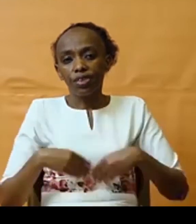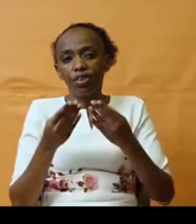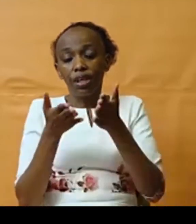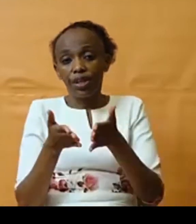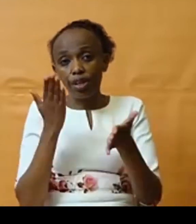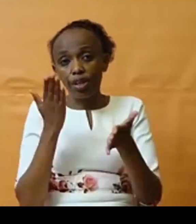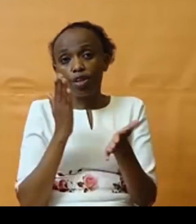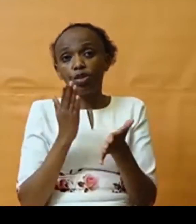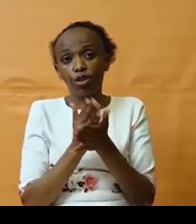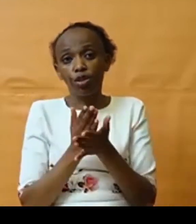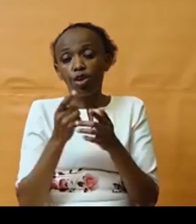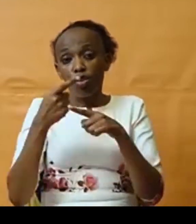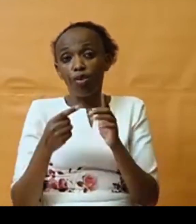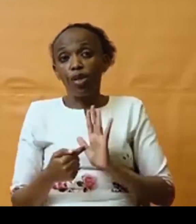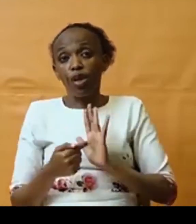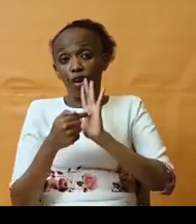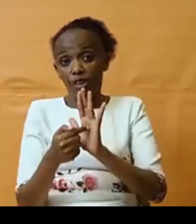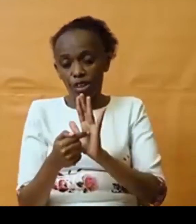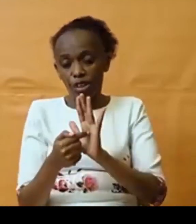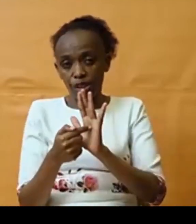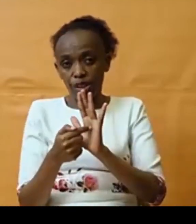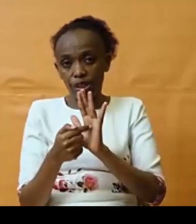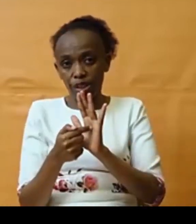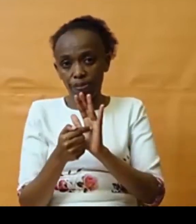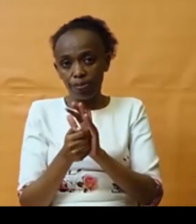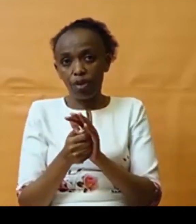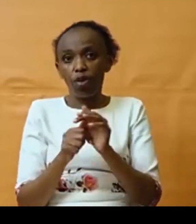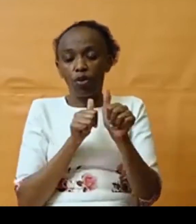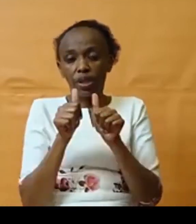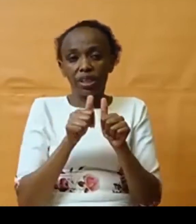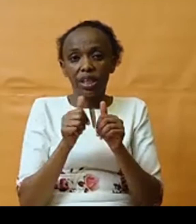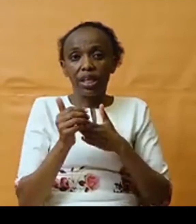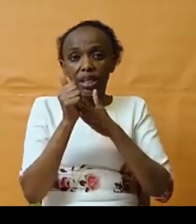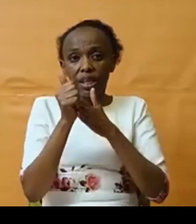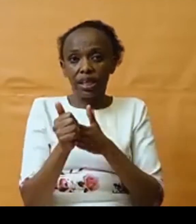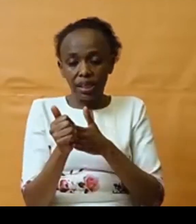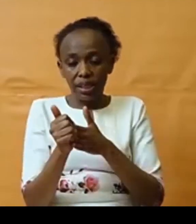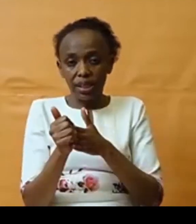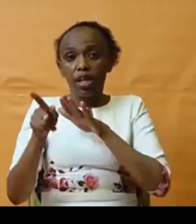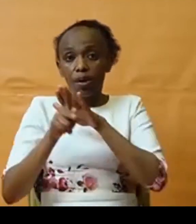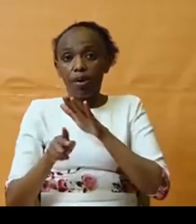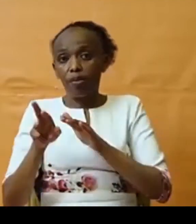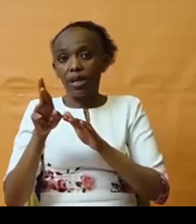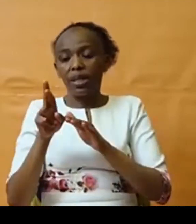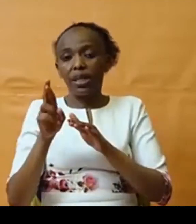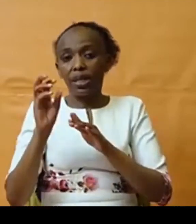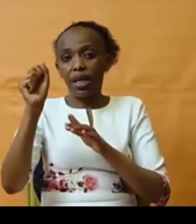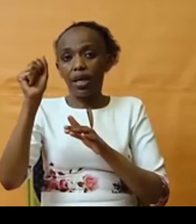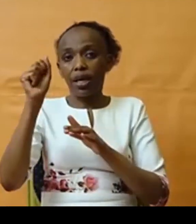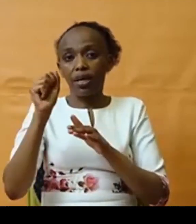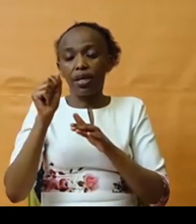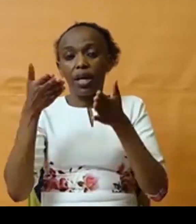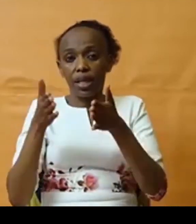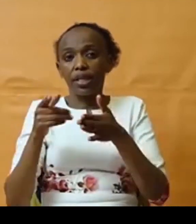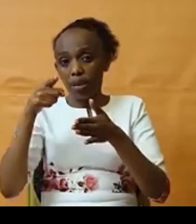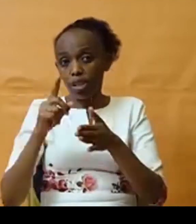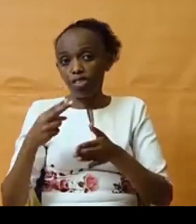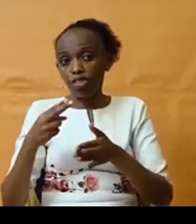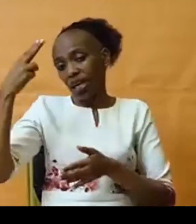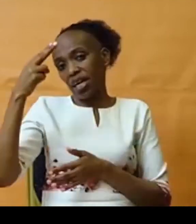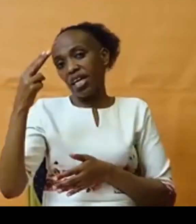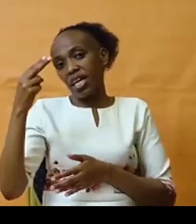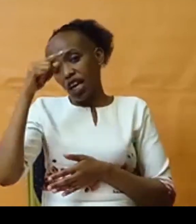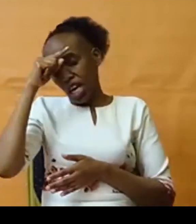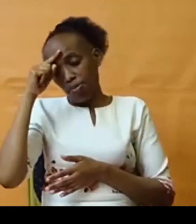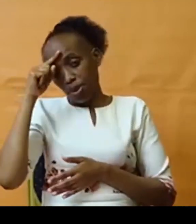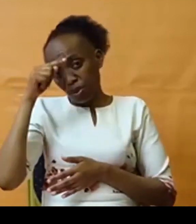actually stem from the regulations relating to bank lending rates, which link the prime lending rates to policy rates. And these themselves are very